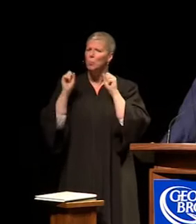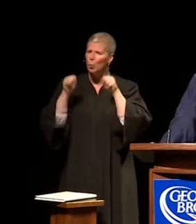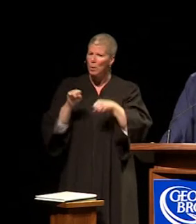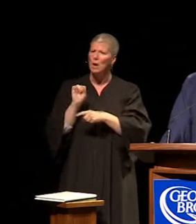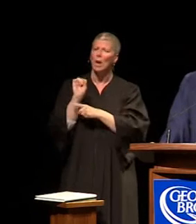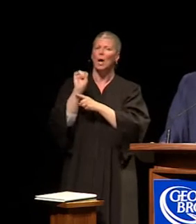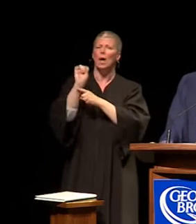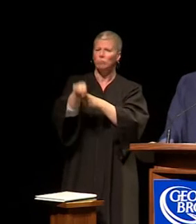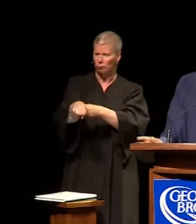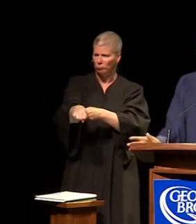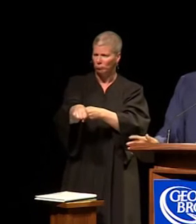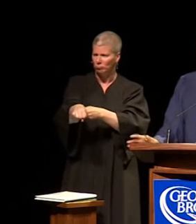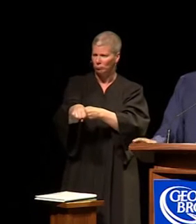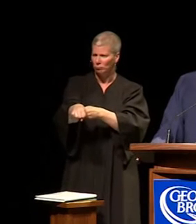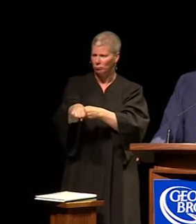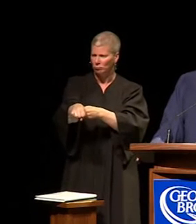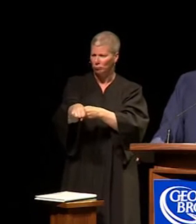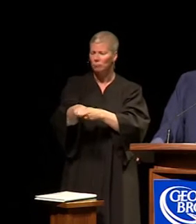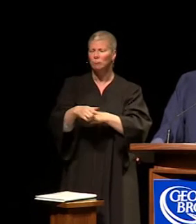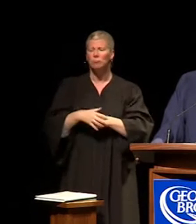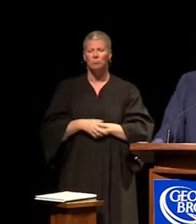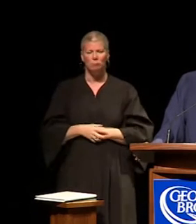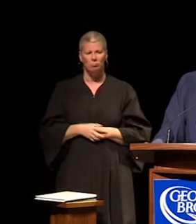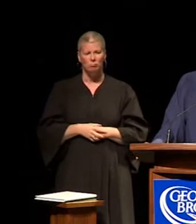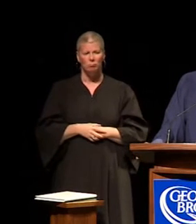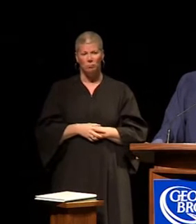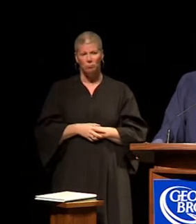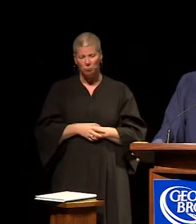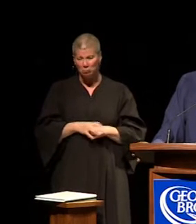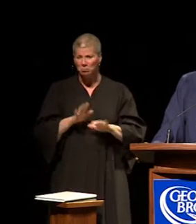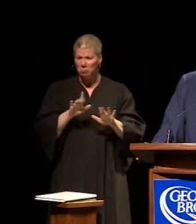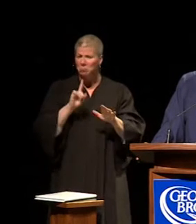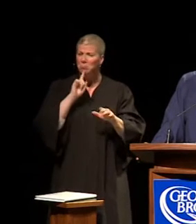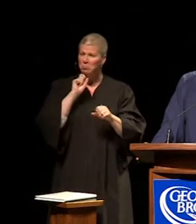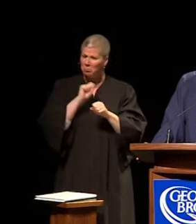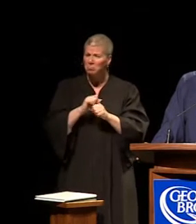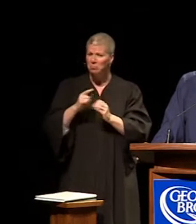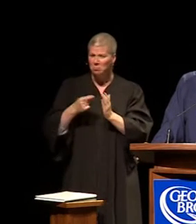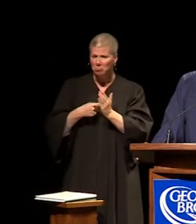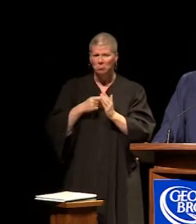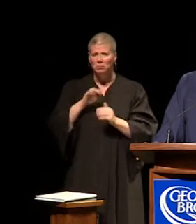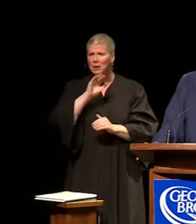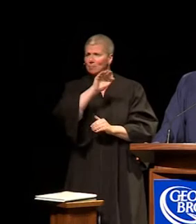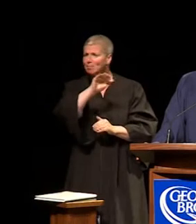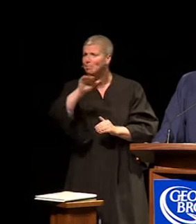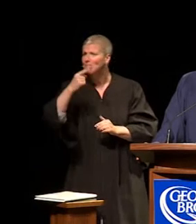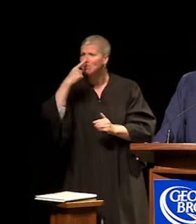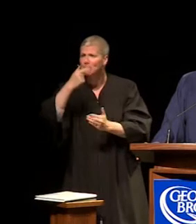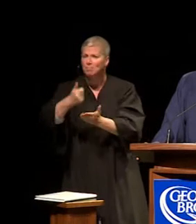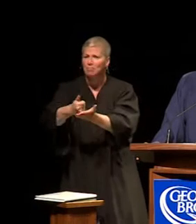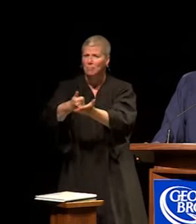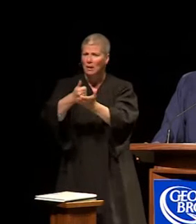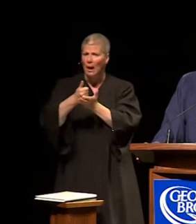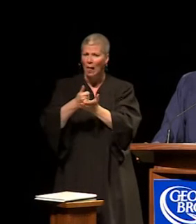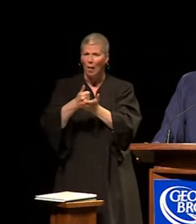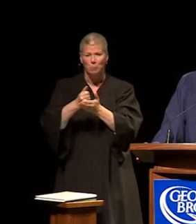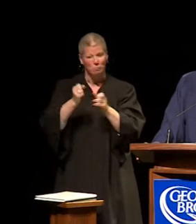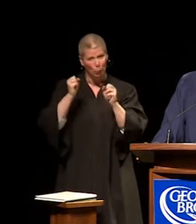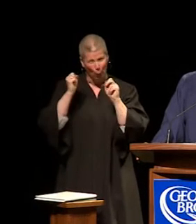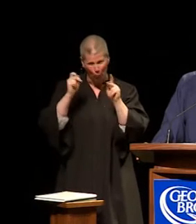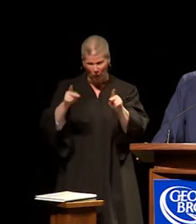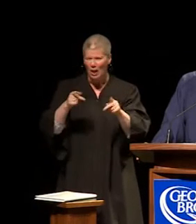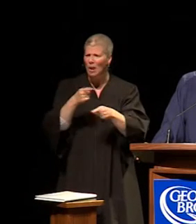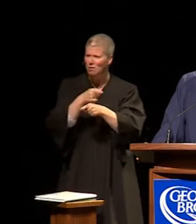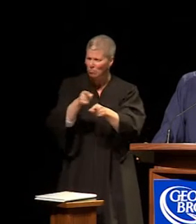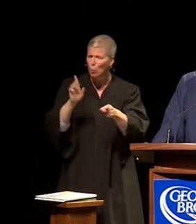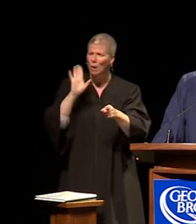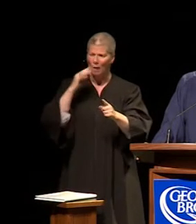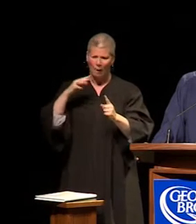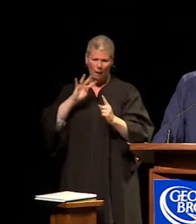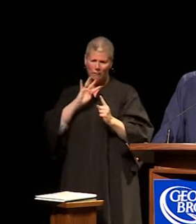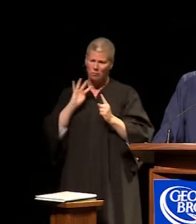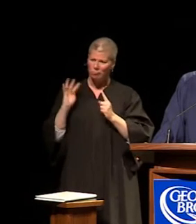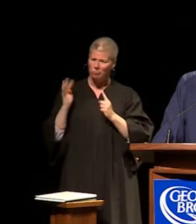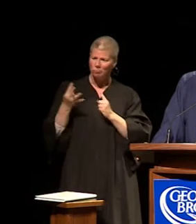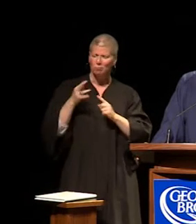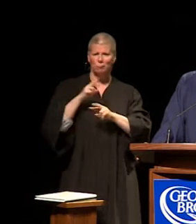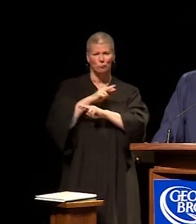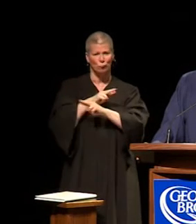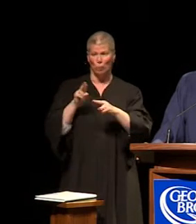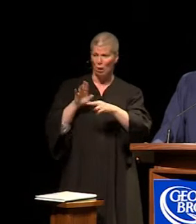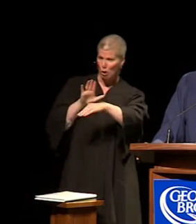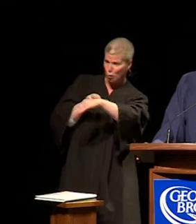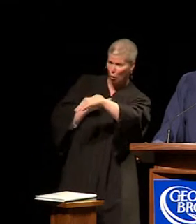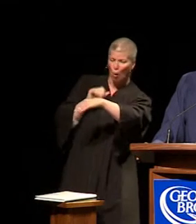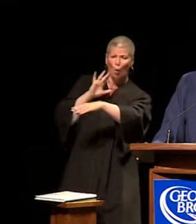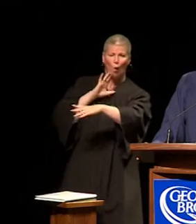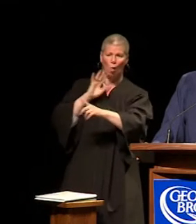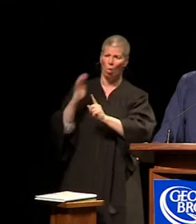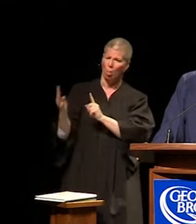us. Yes, we'll need help sometimes, but don't worry, there will be people willing to help.